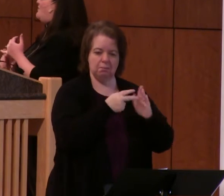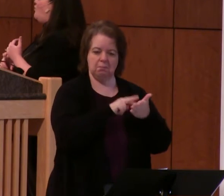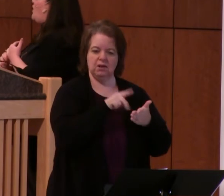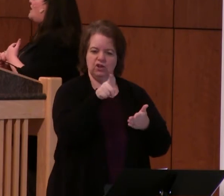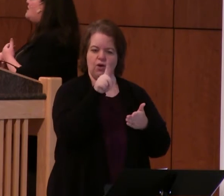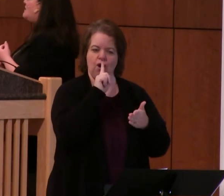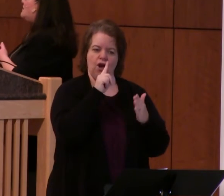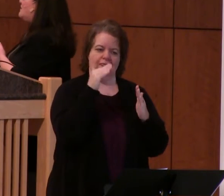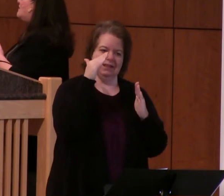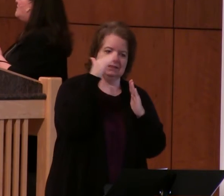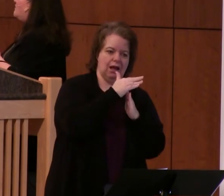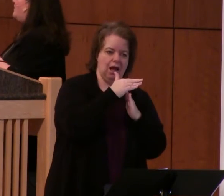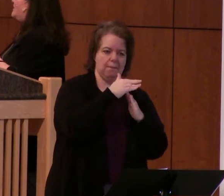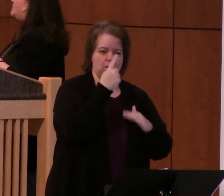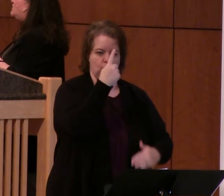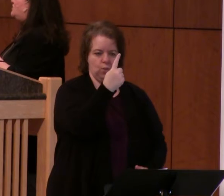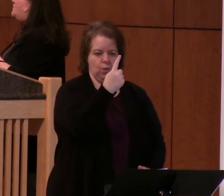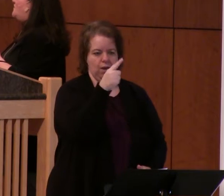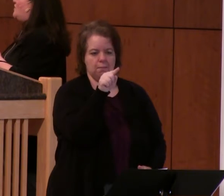the top